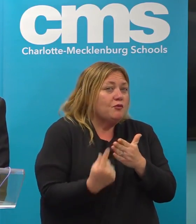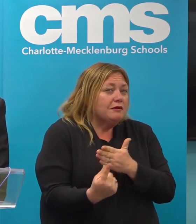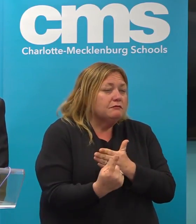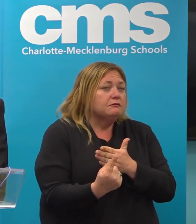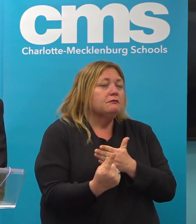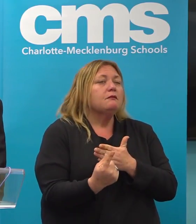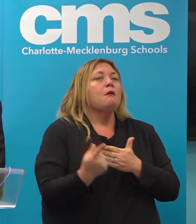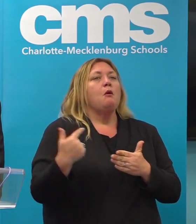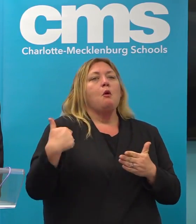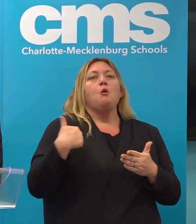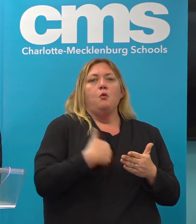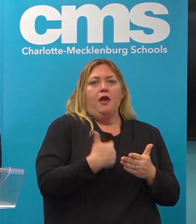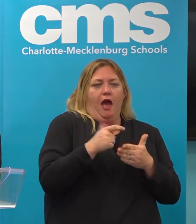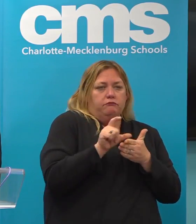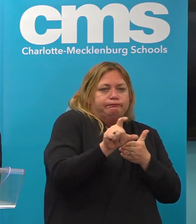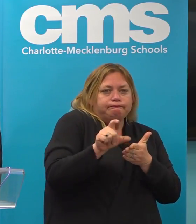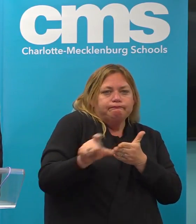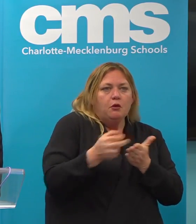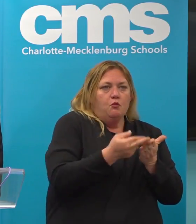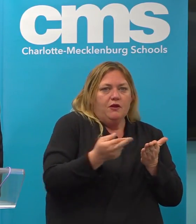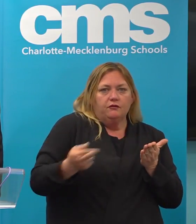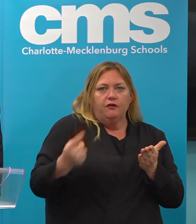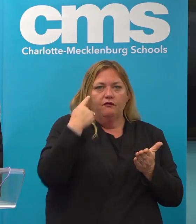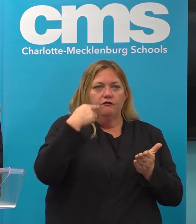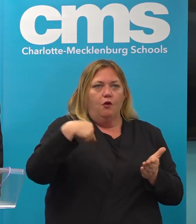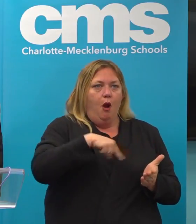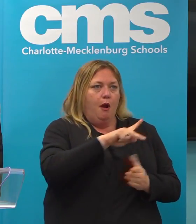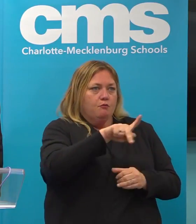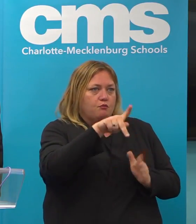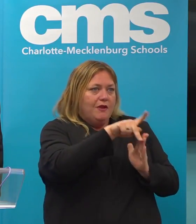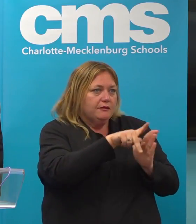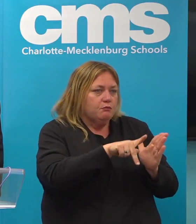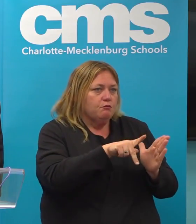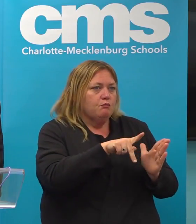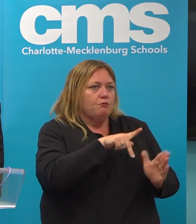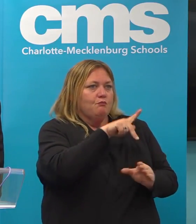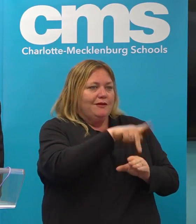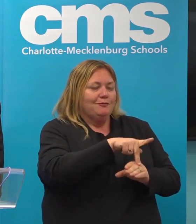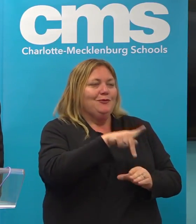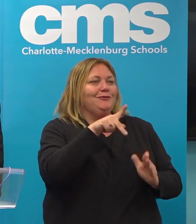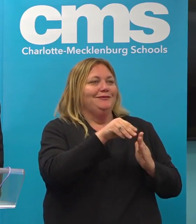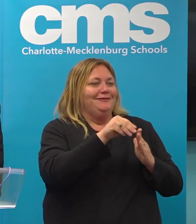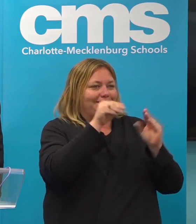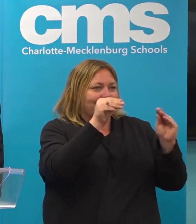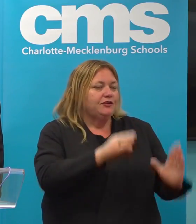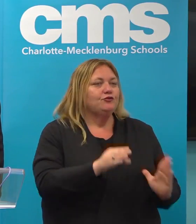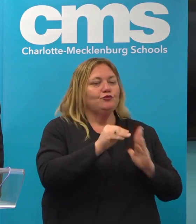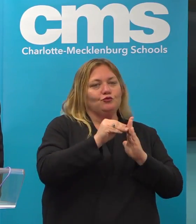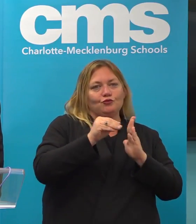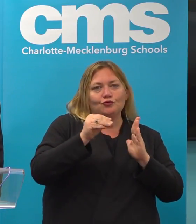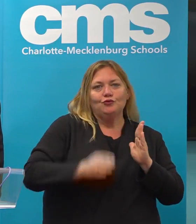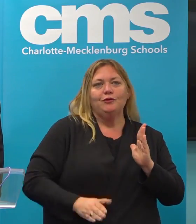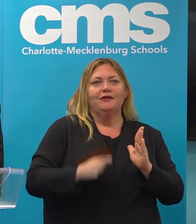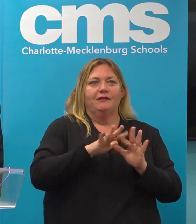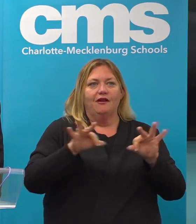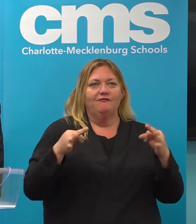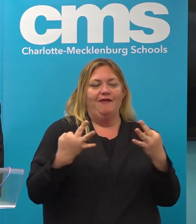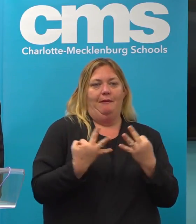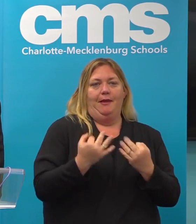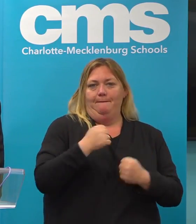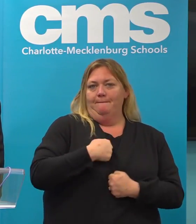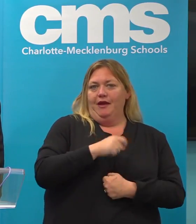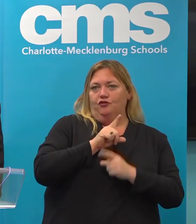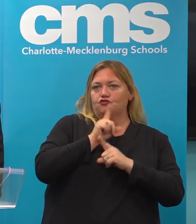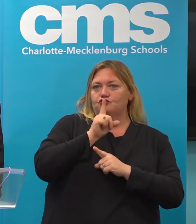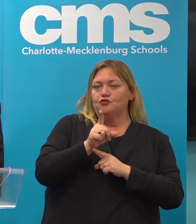have provisioned resources for all of our principals, our teachers, our students, and also for you as our families to make sure that